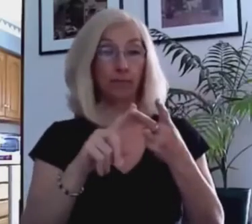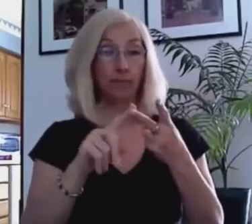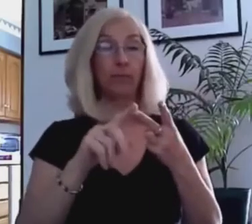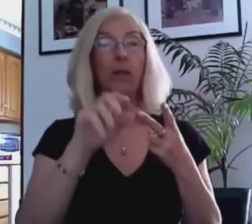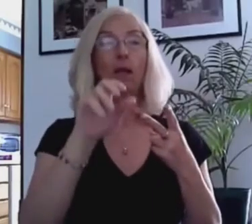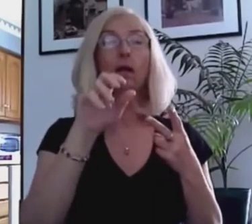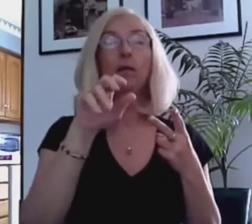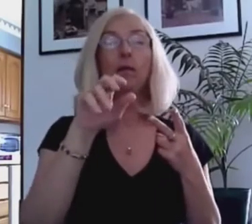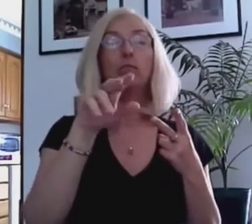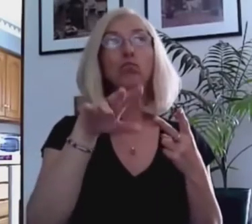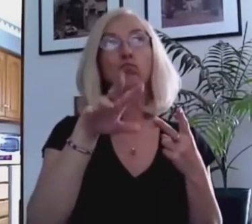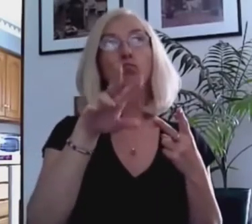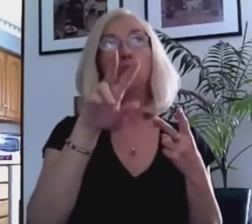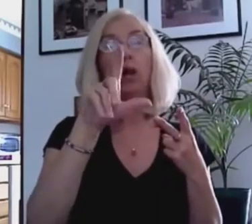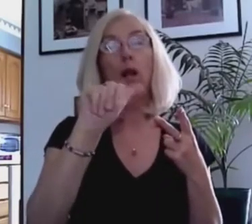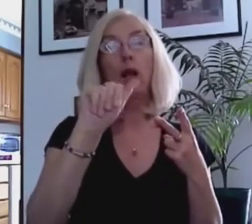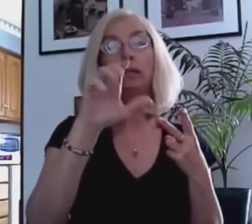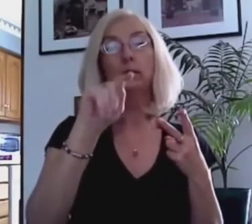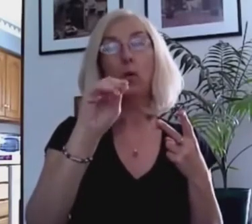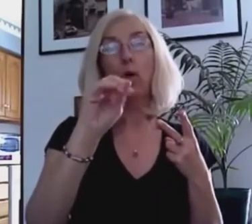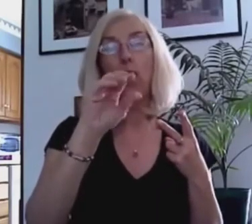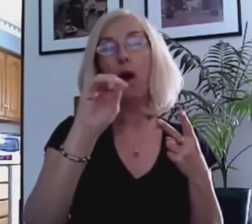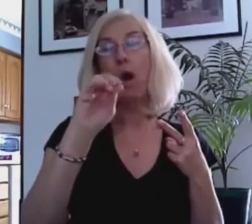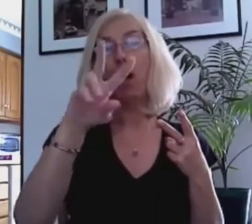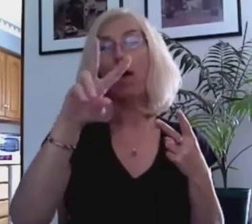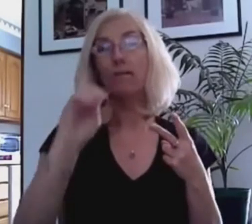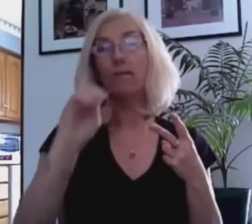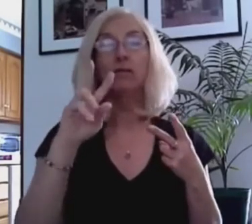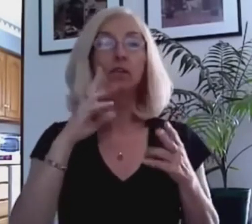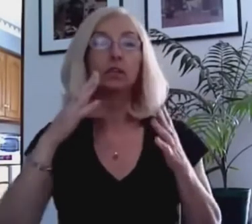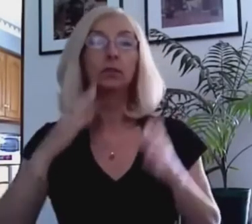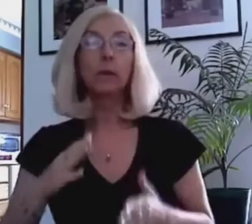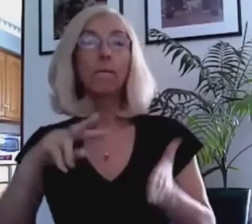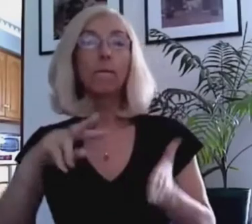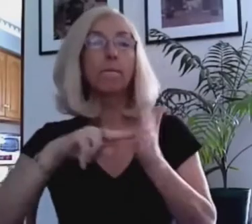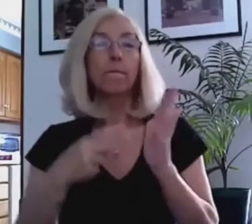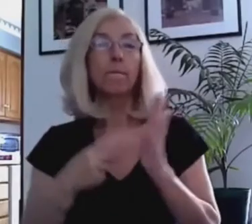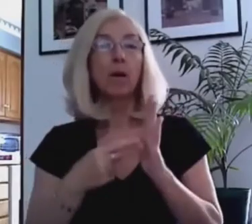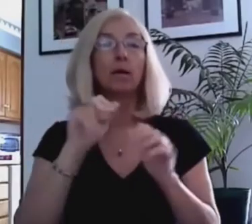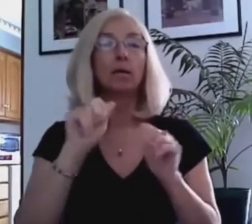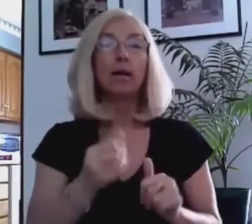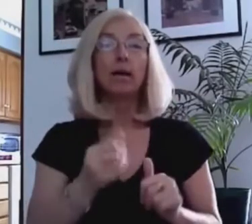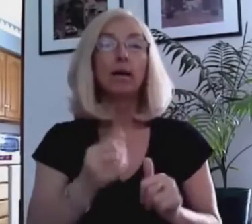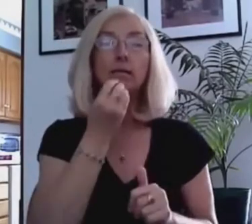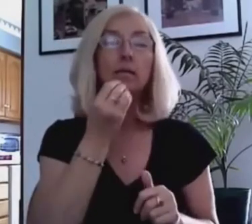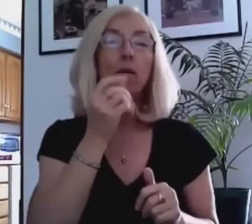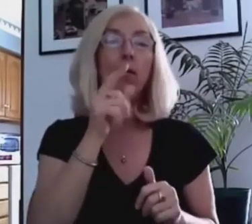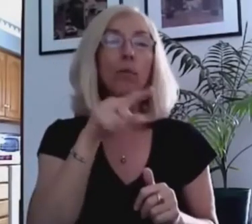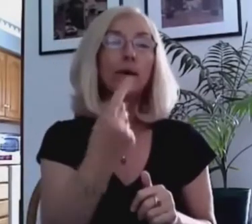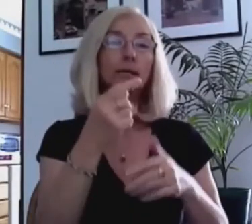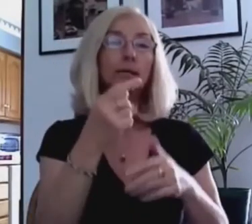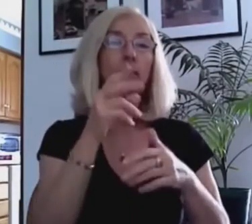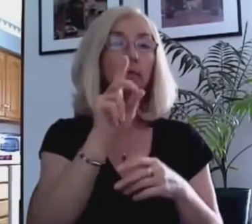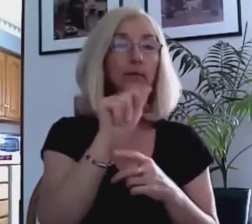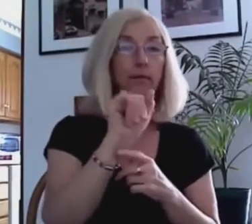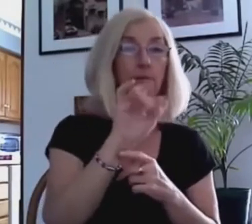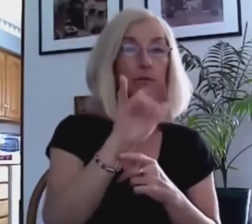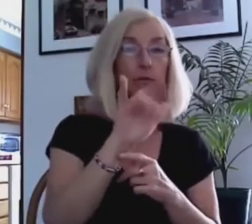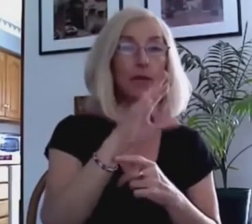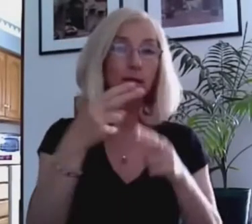So it means that you're only staying away from red meat. The second type of vegetarianism